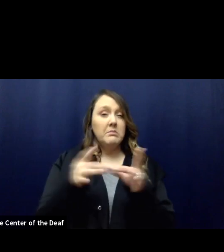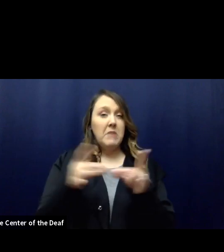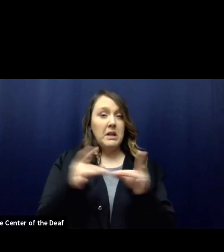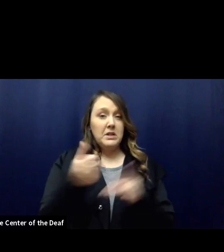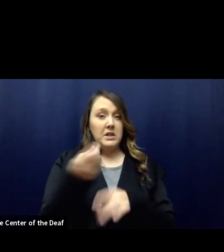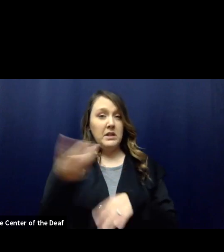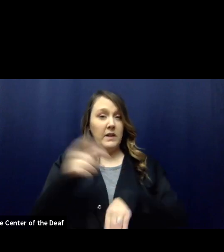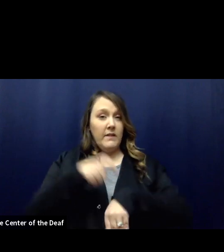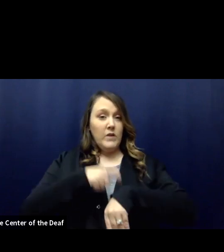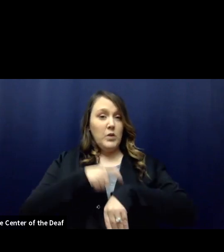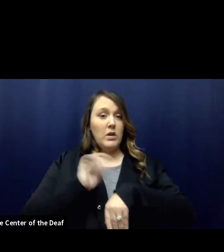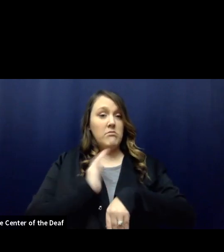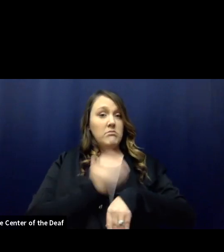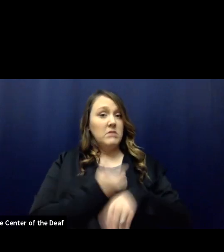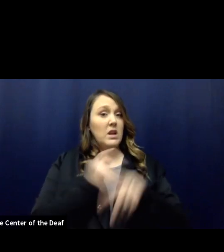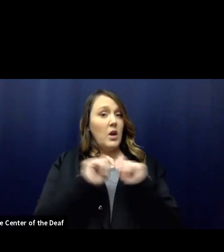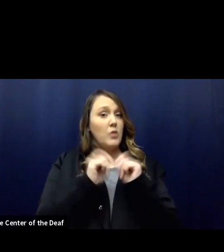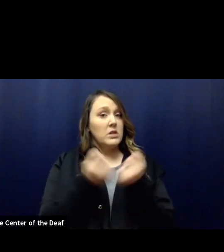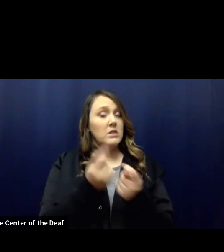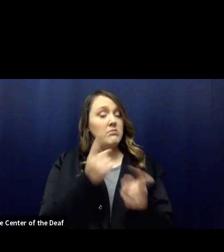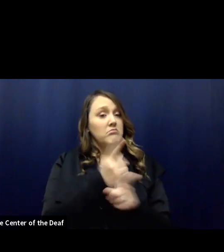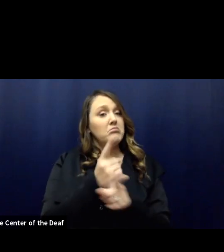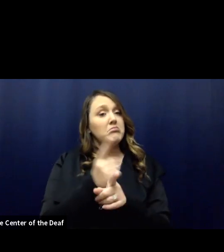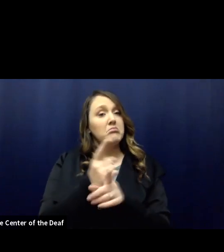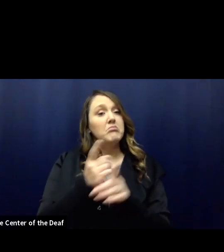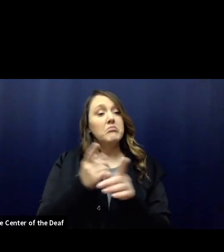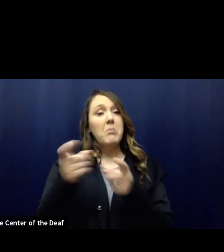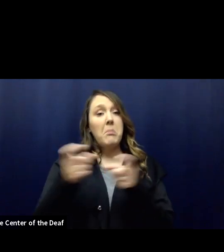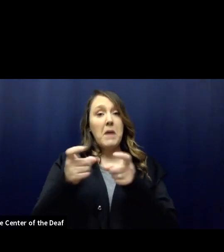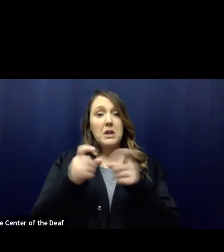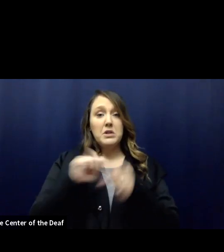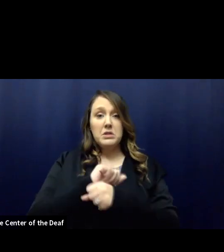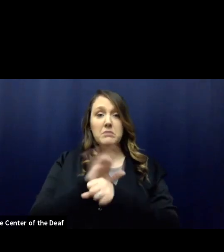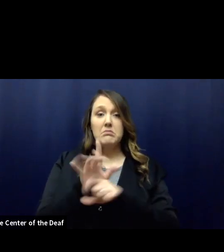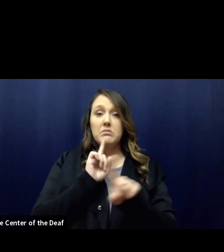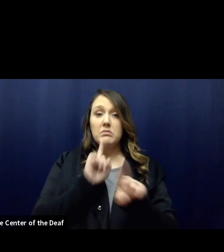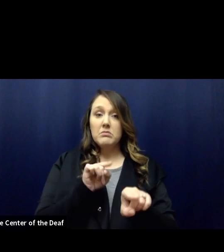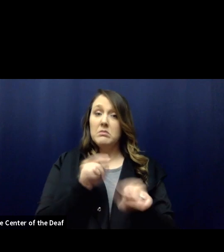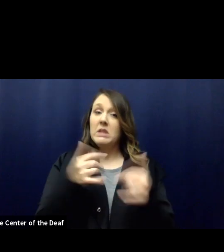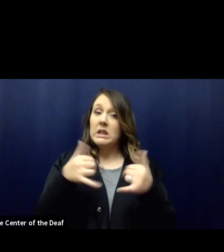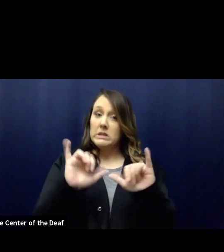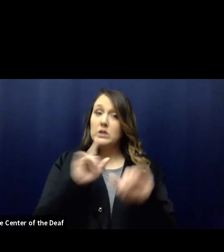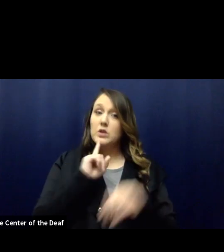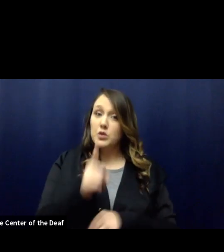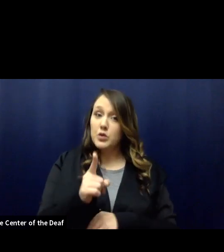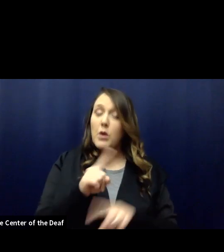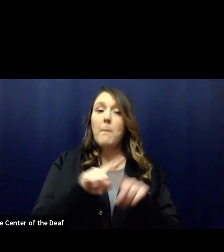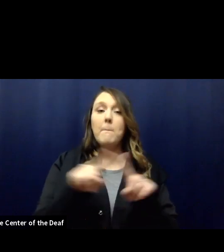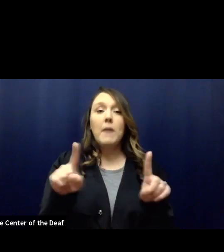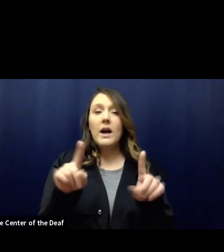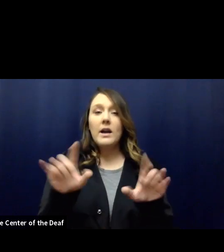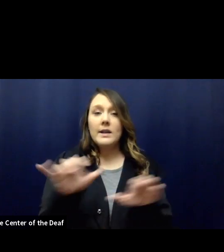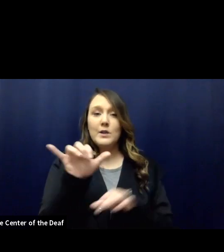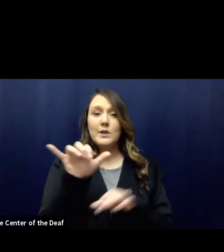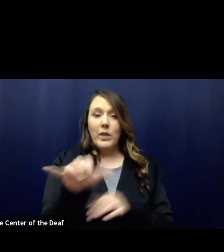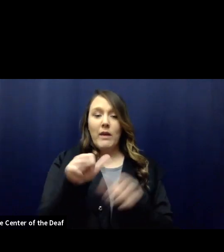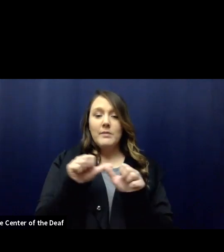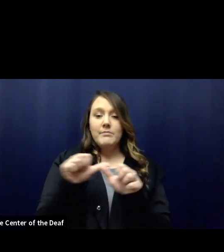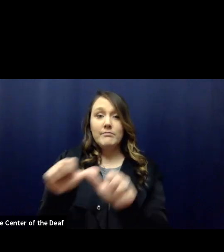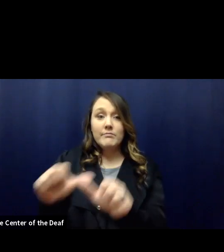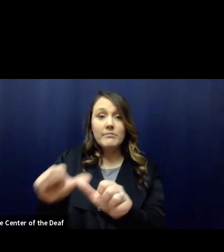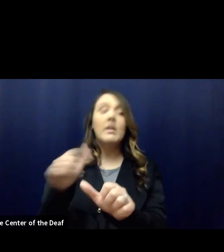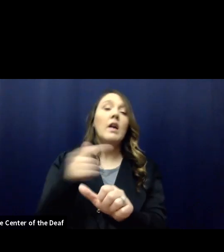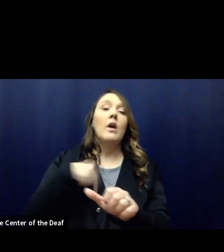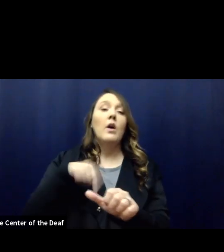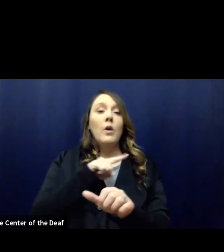team is still adequately managing the COVID-19 response, and that is still true. But to do that, we've remained in our continuity